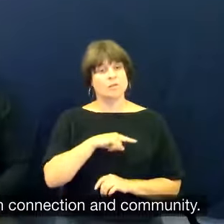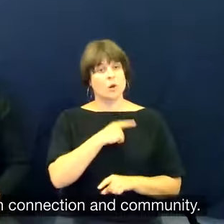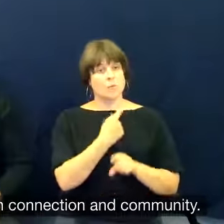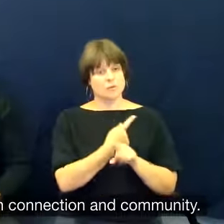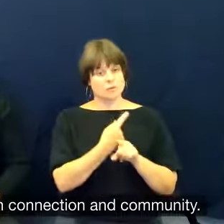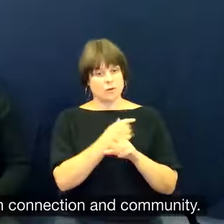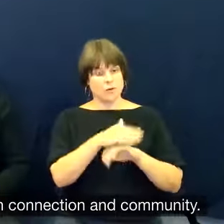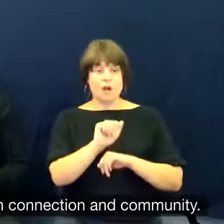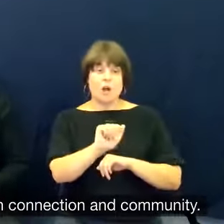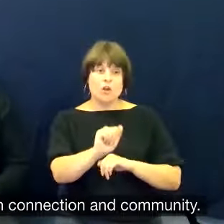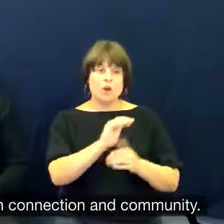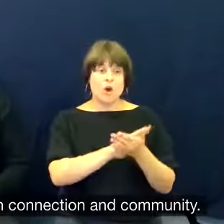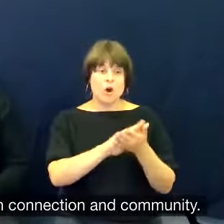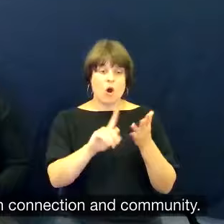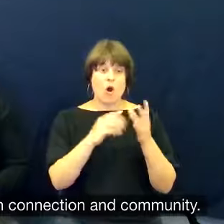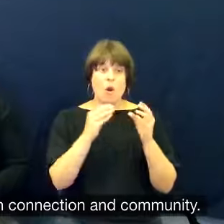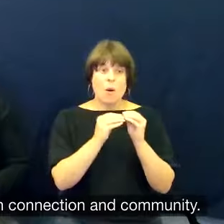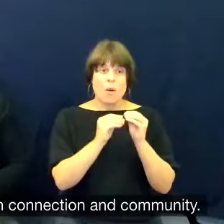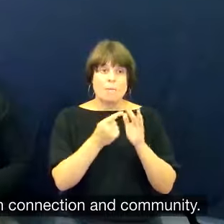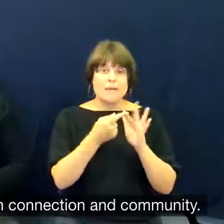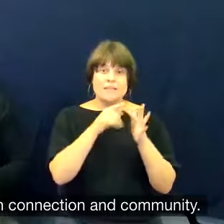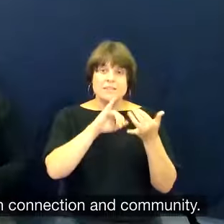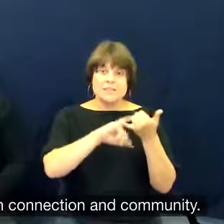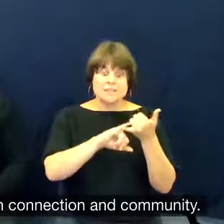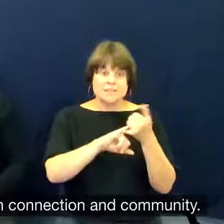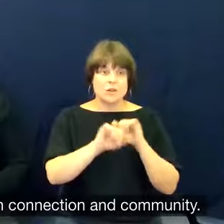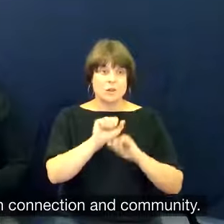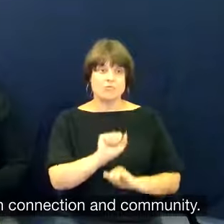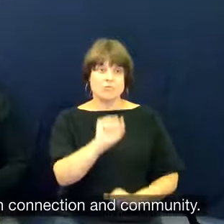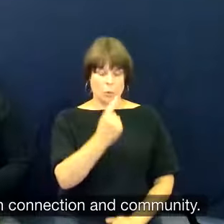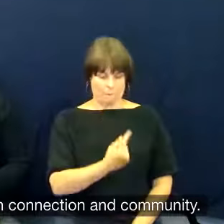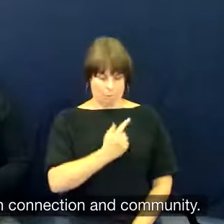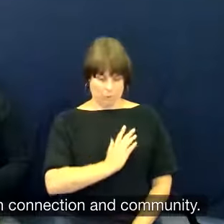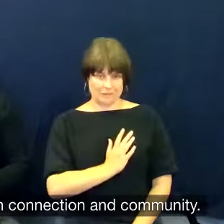your hobbies, your personal interests that keeps you happy.